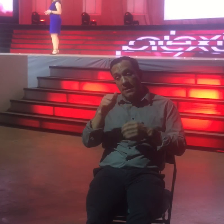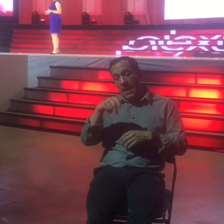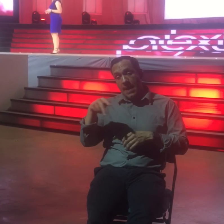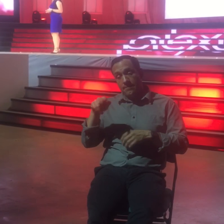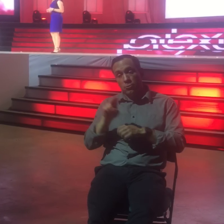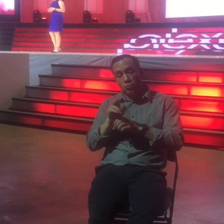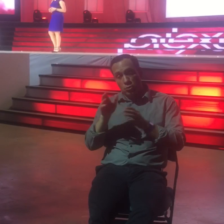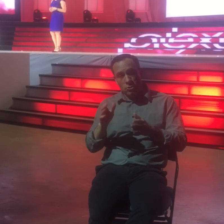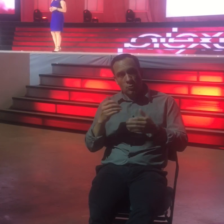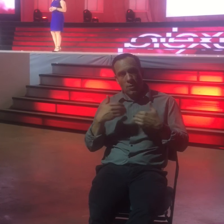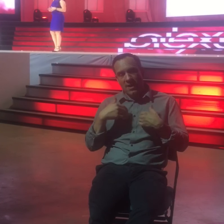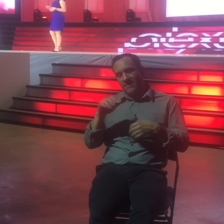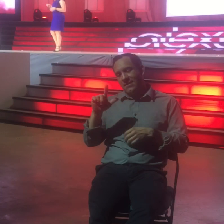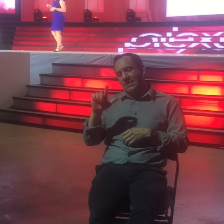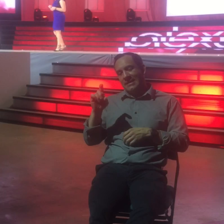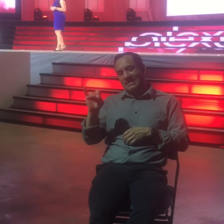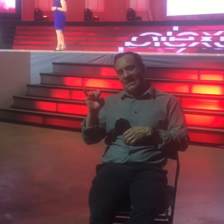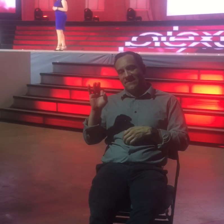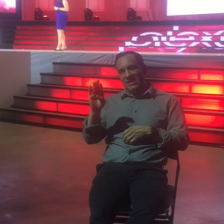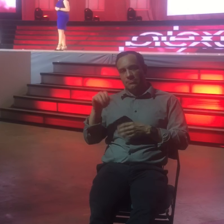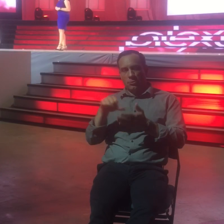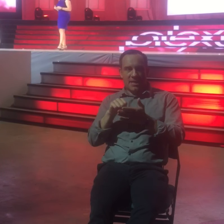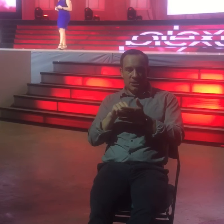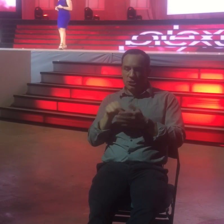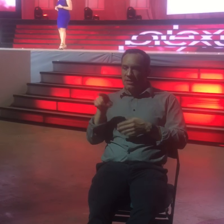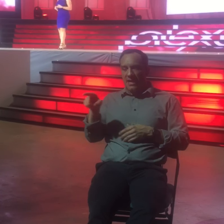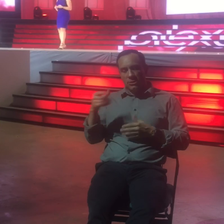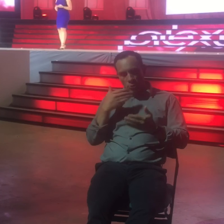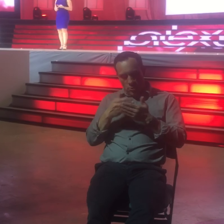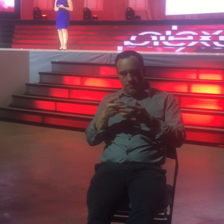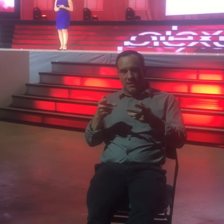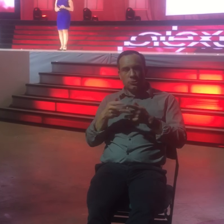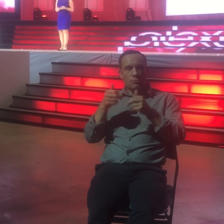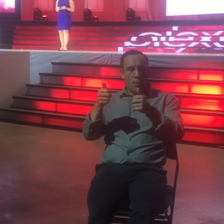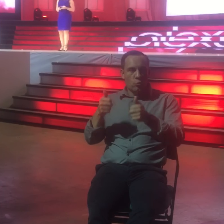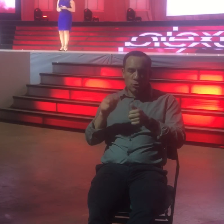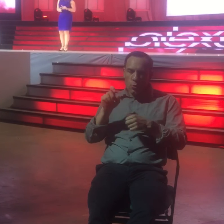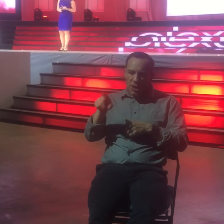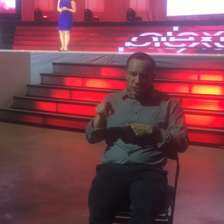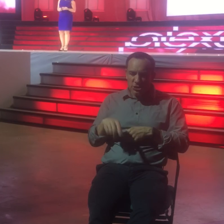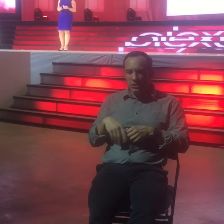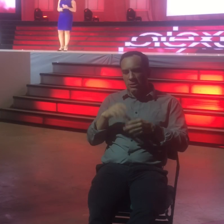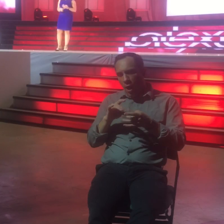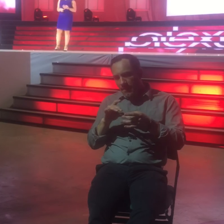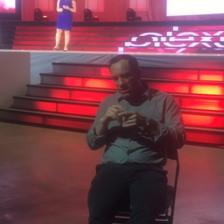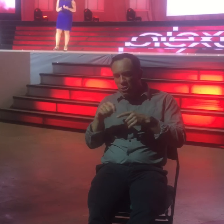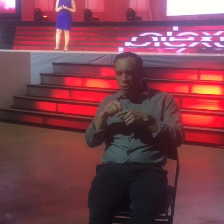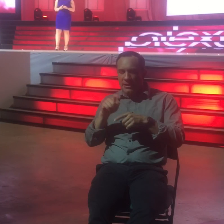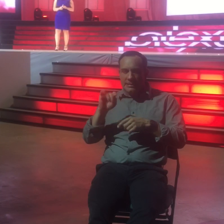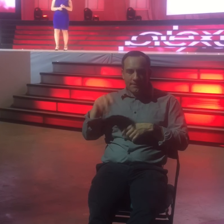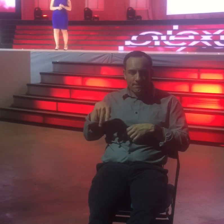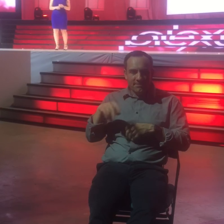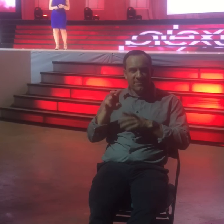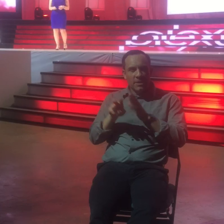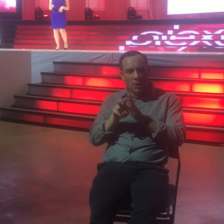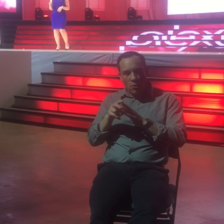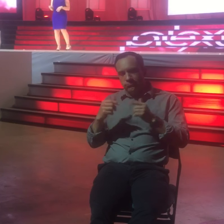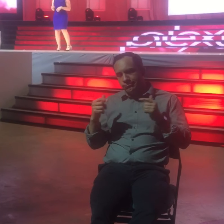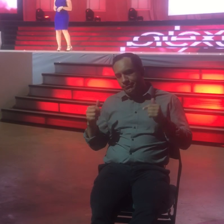special LEXI Facebook page. This page is a great place for questions, comments, training tips, videos, and